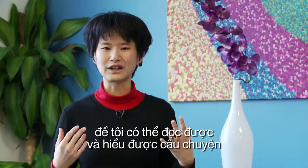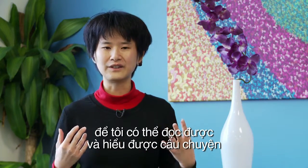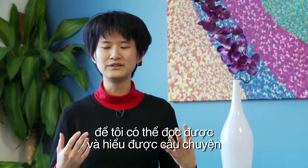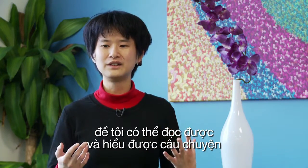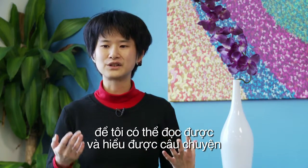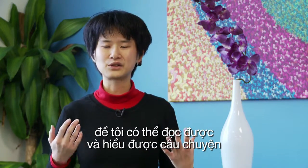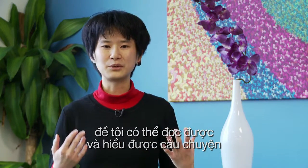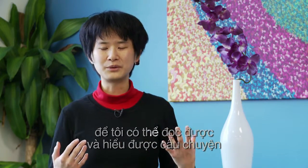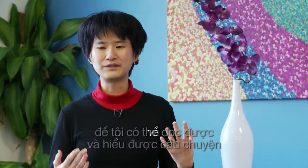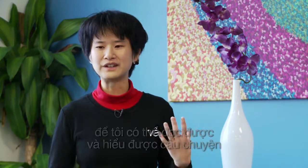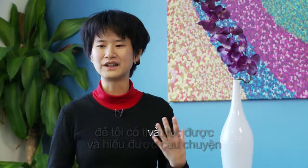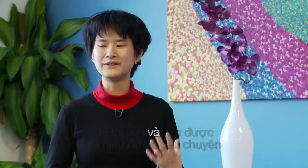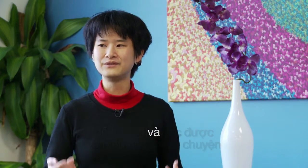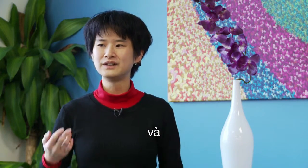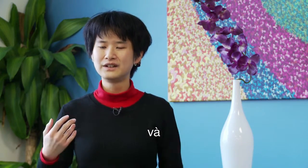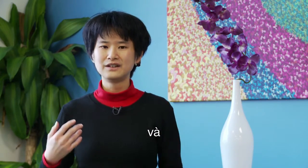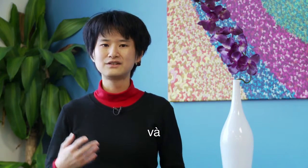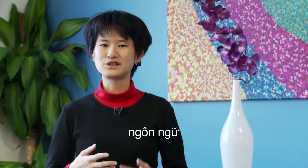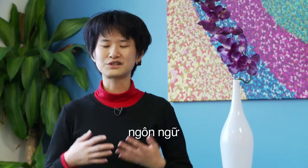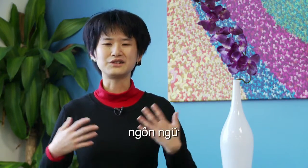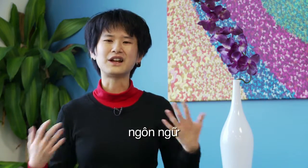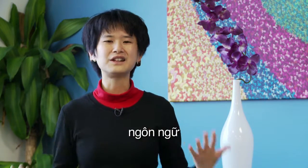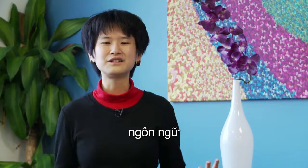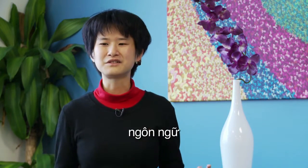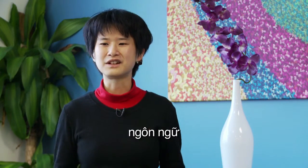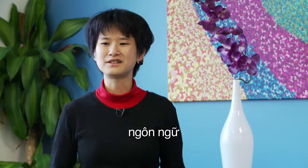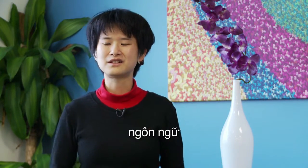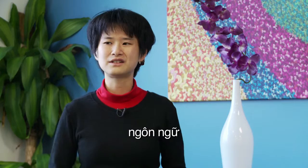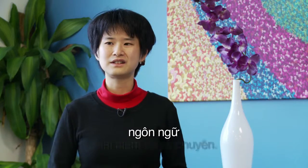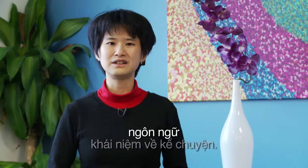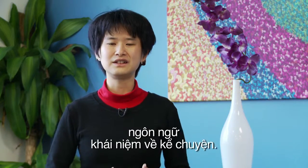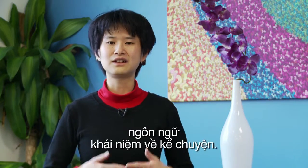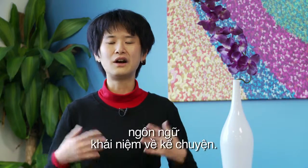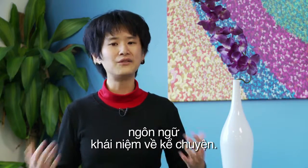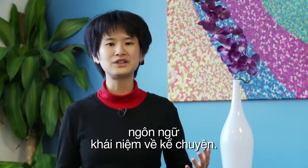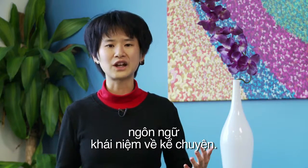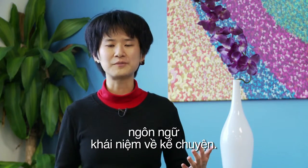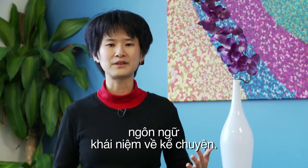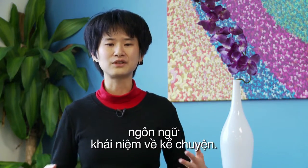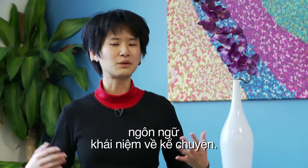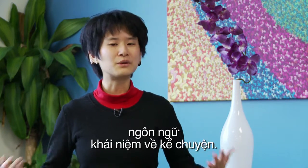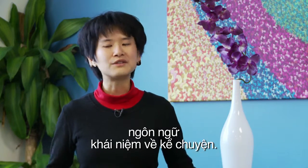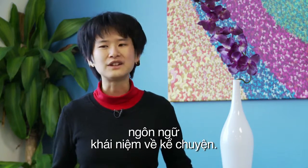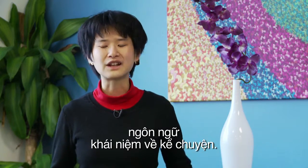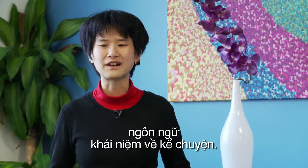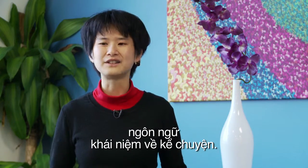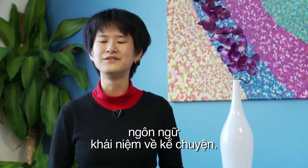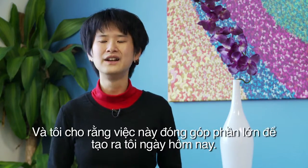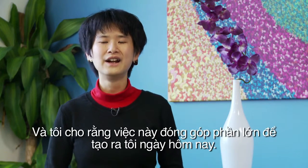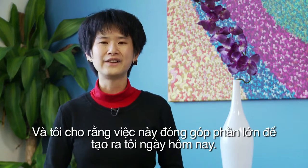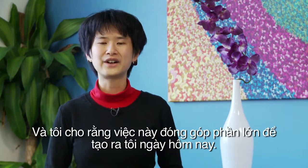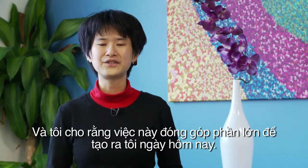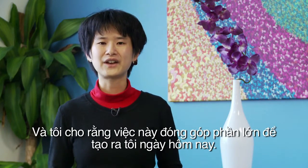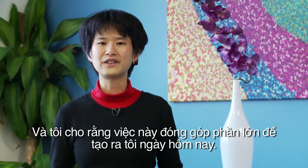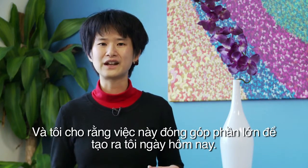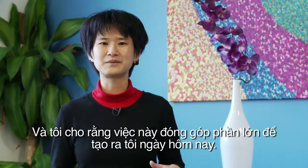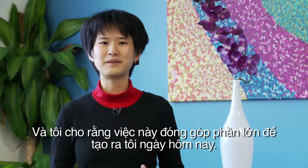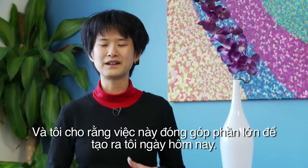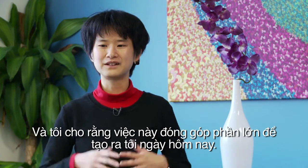the story and just the language, the concept of storytelling. And I think that's made